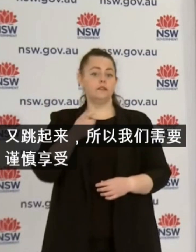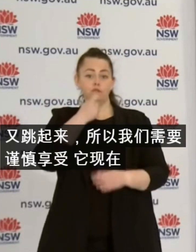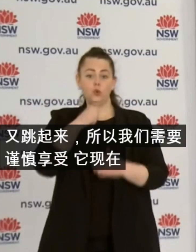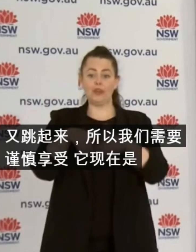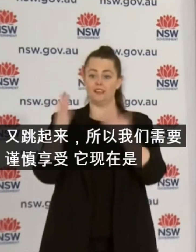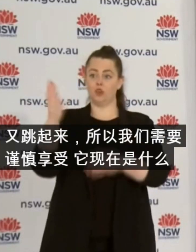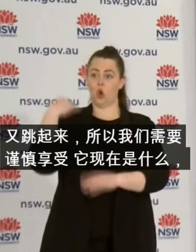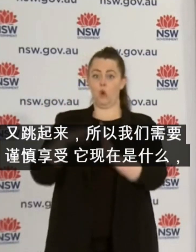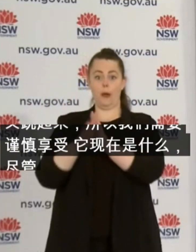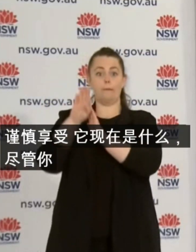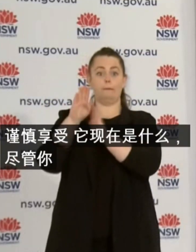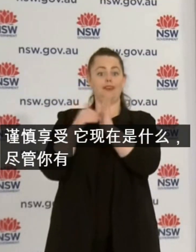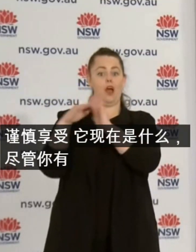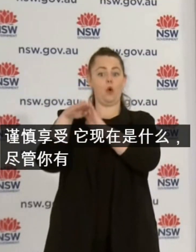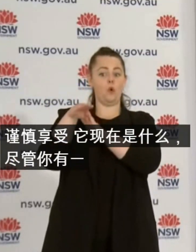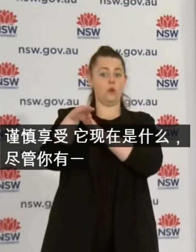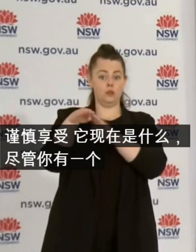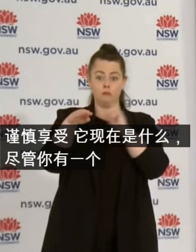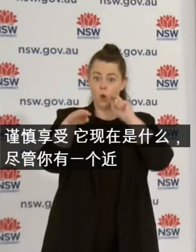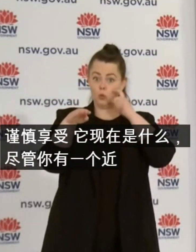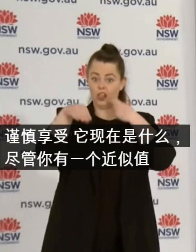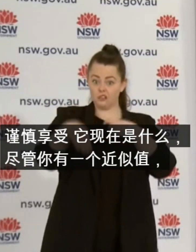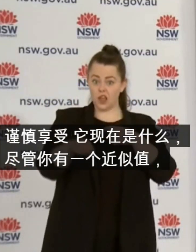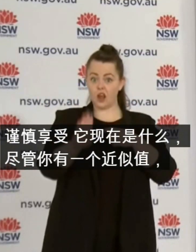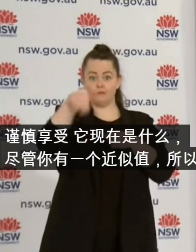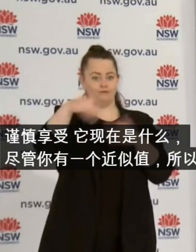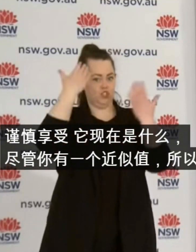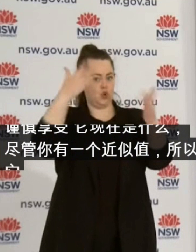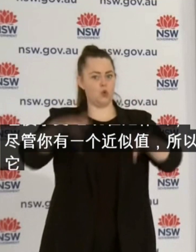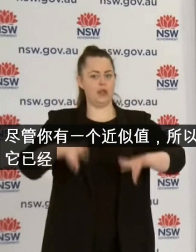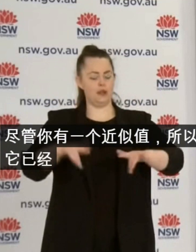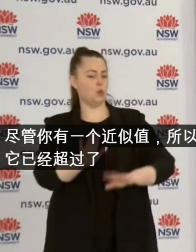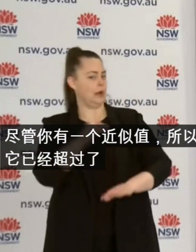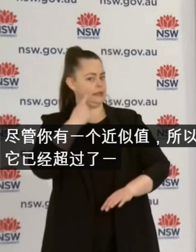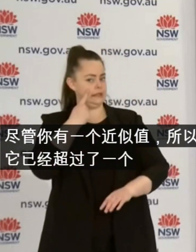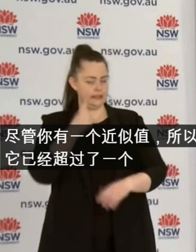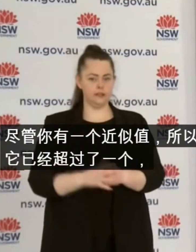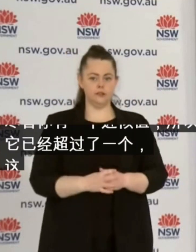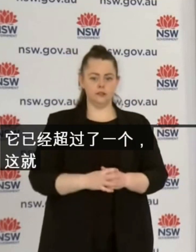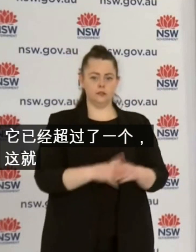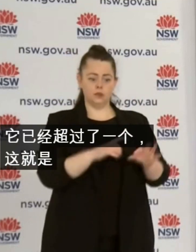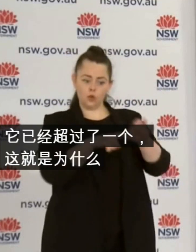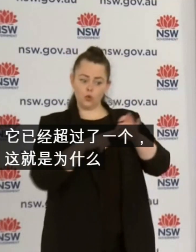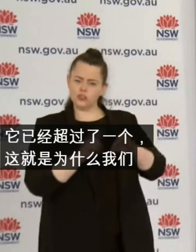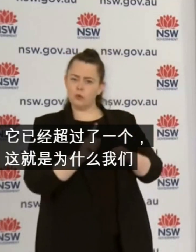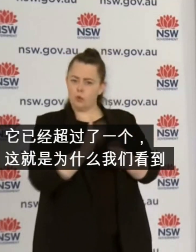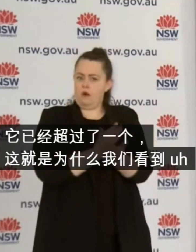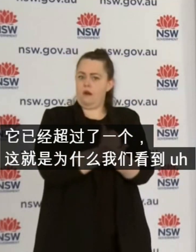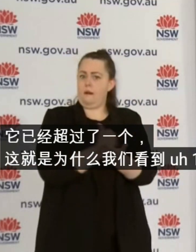in drawing any. So what's it sitting at now, though? Do you have an approximate? So it has been a little bit over 1, and that's why we've